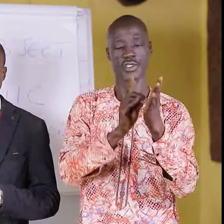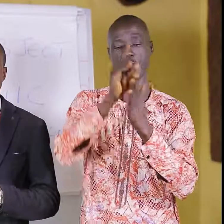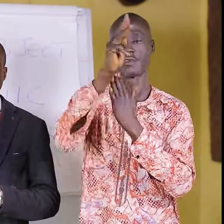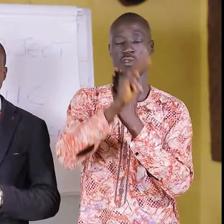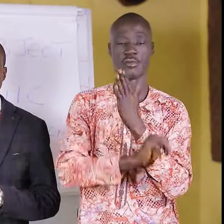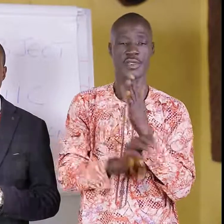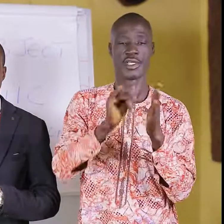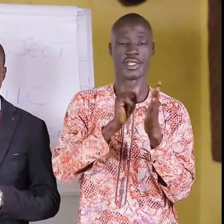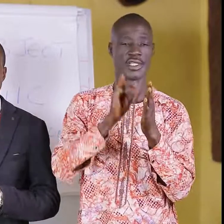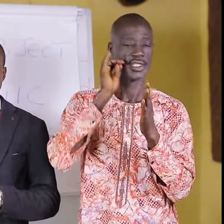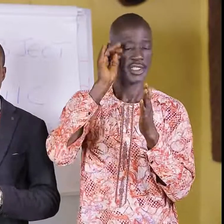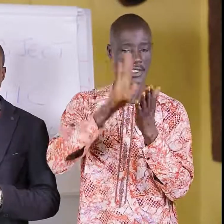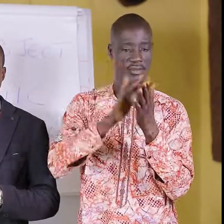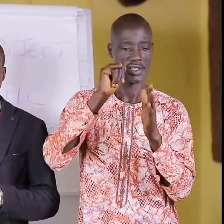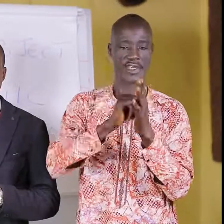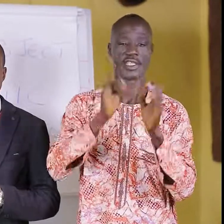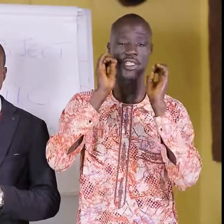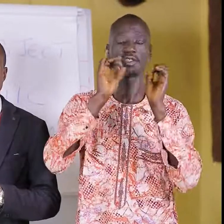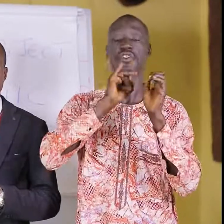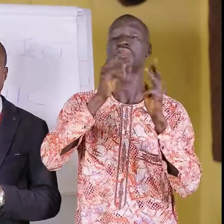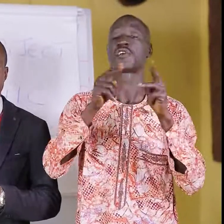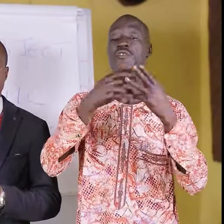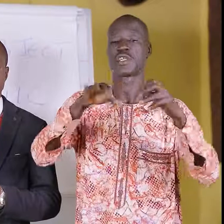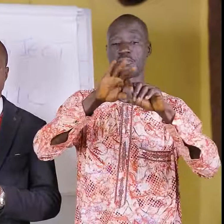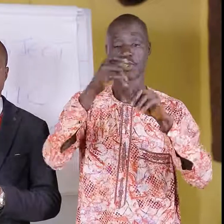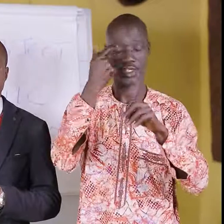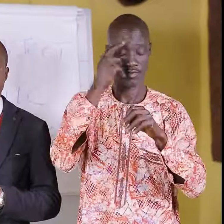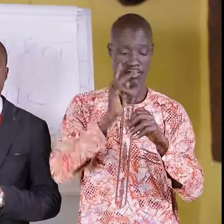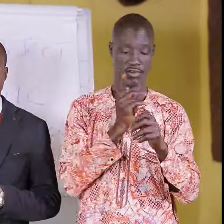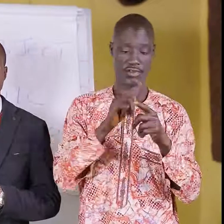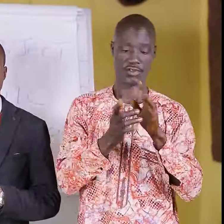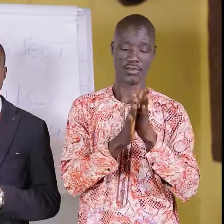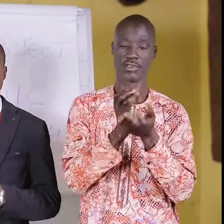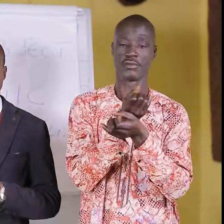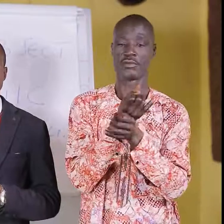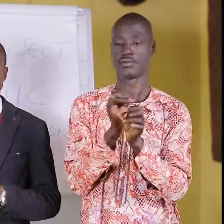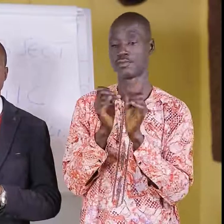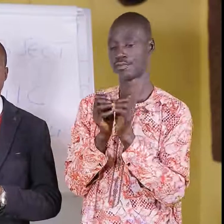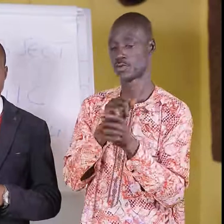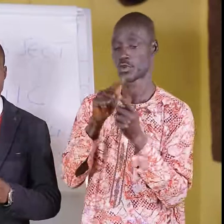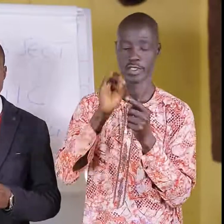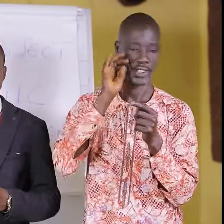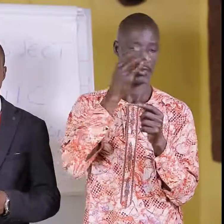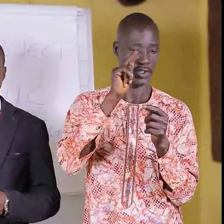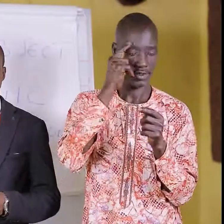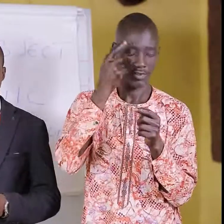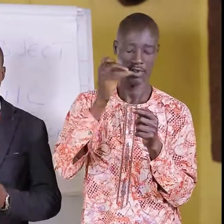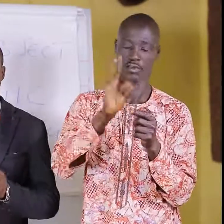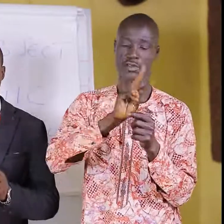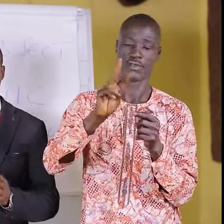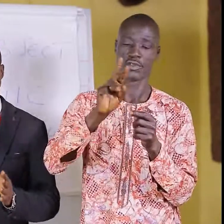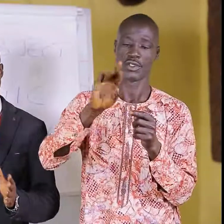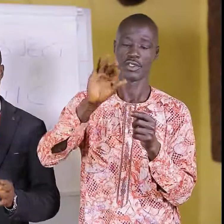saw education as a pillar that will help Nigeria to become an independent nation. And so when he was the premier of the western region,